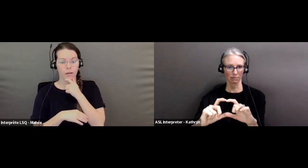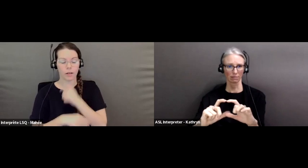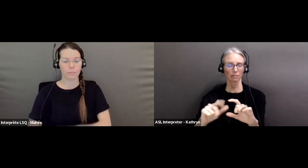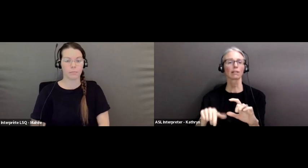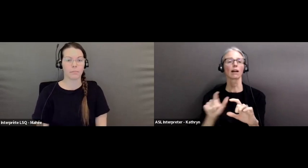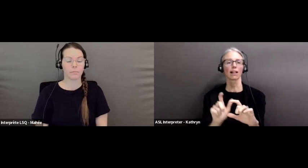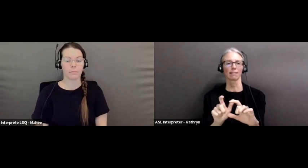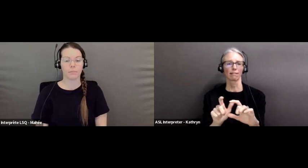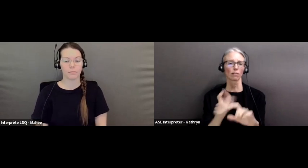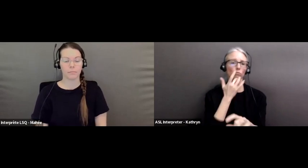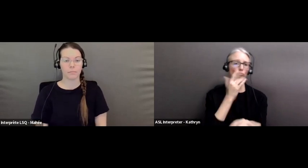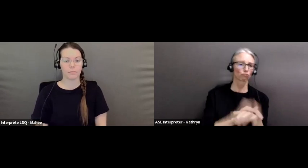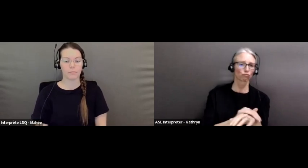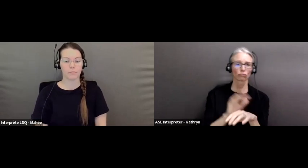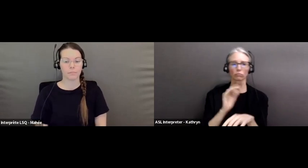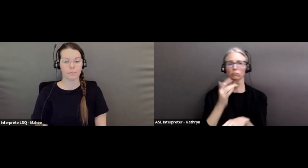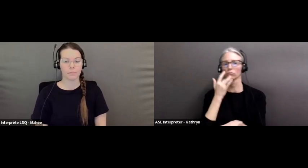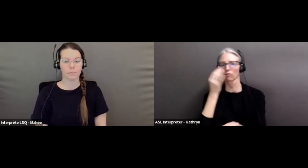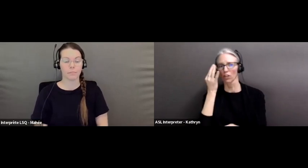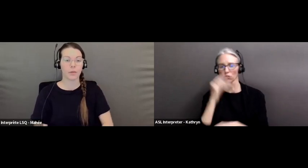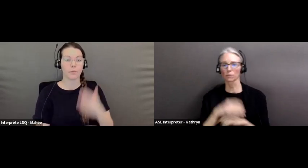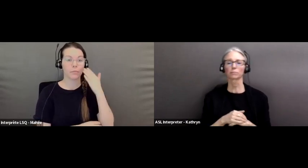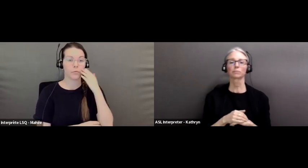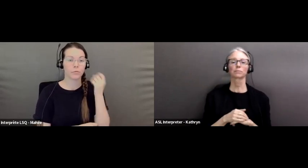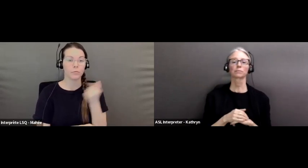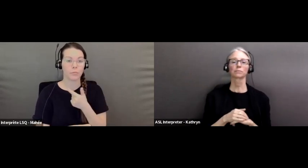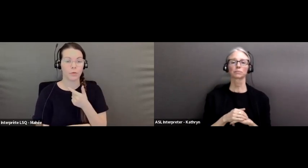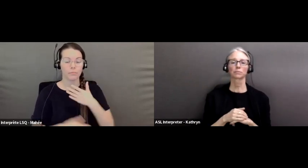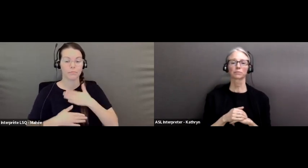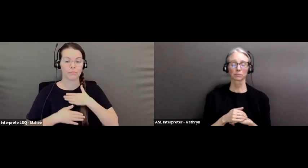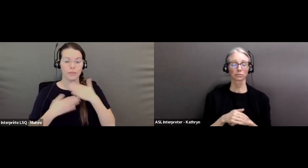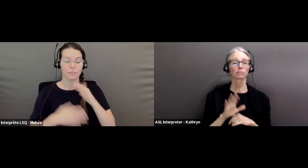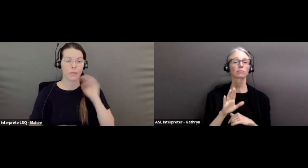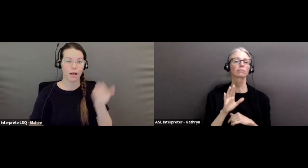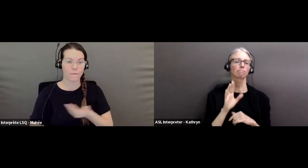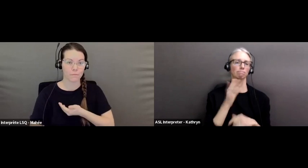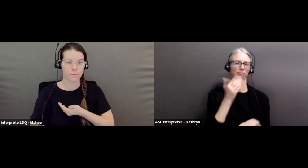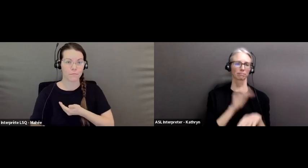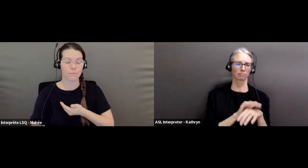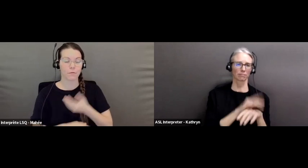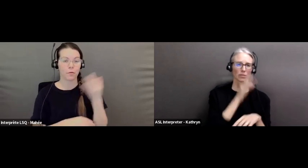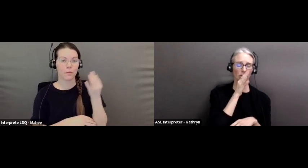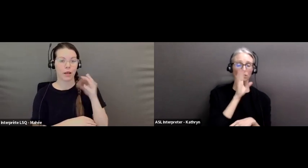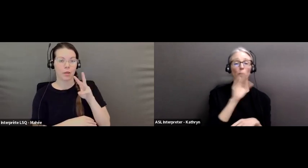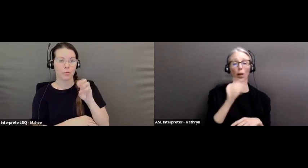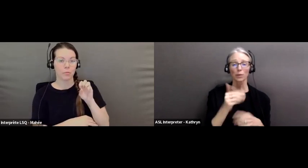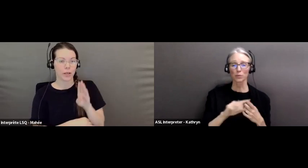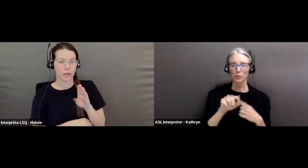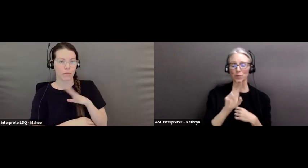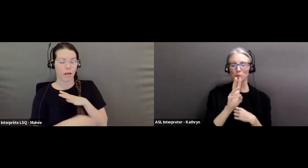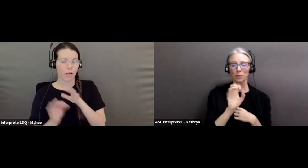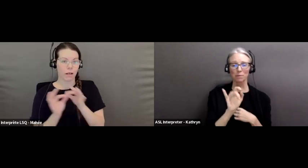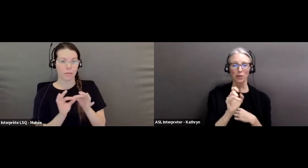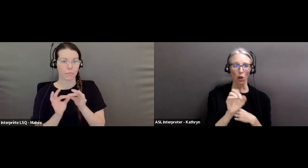have the pleasure to welcome you to this webinar. Simultaneous French and English translation is provided. If you